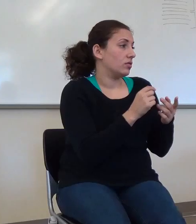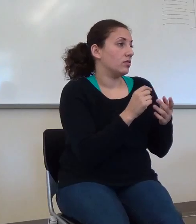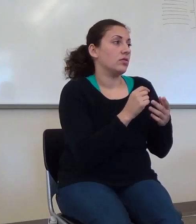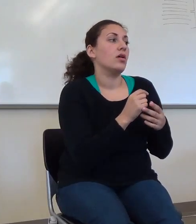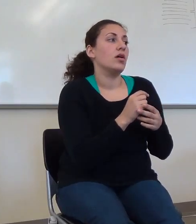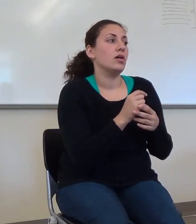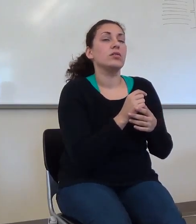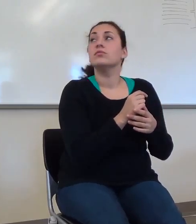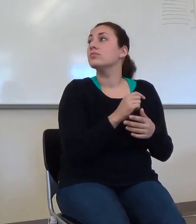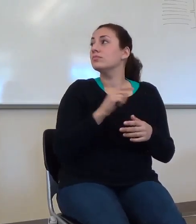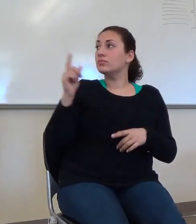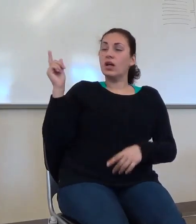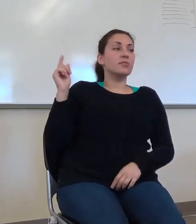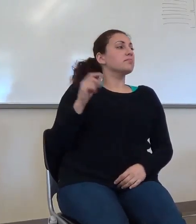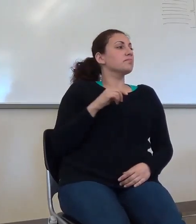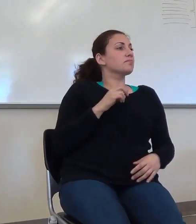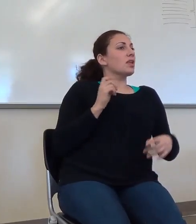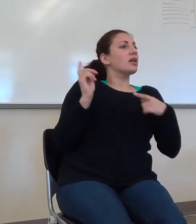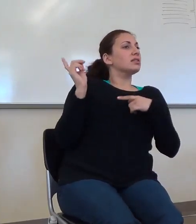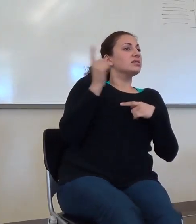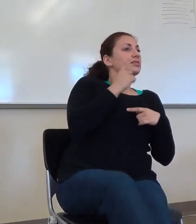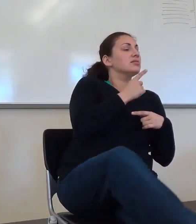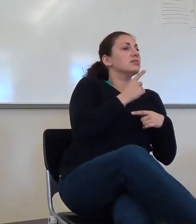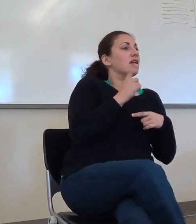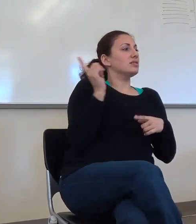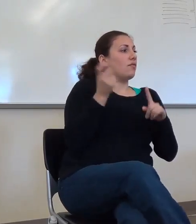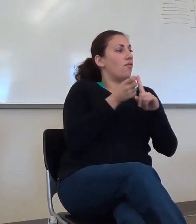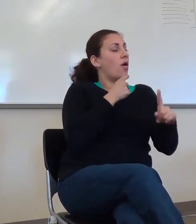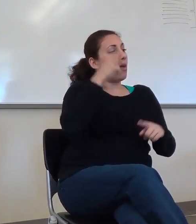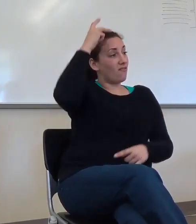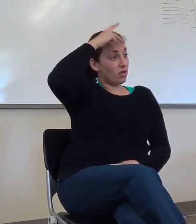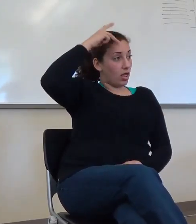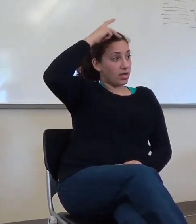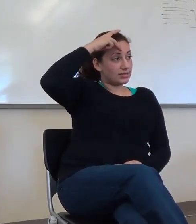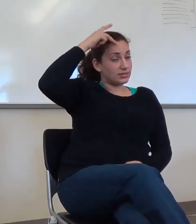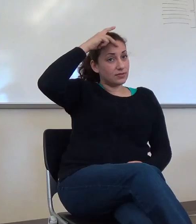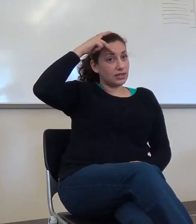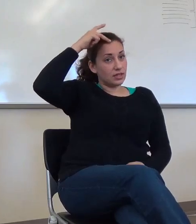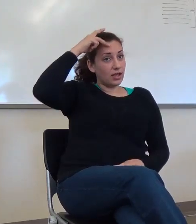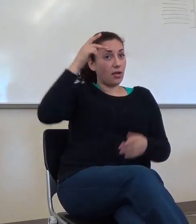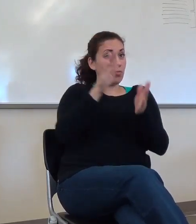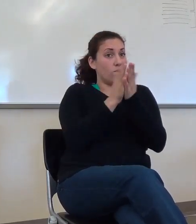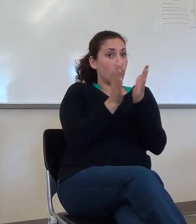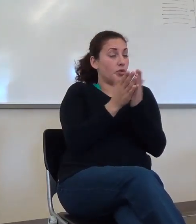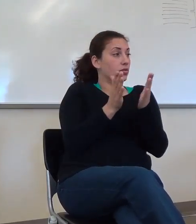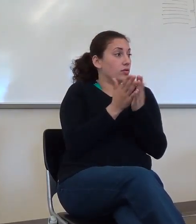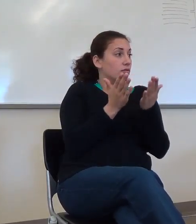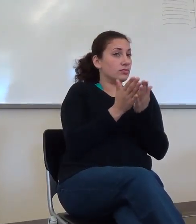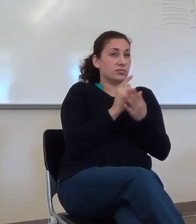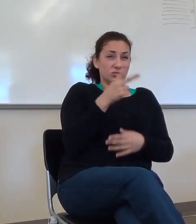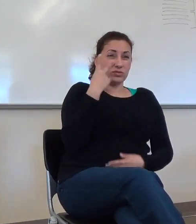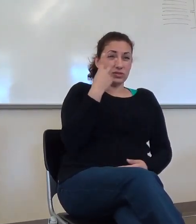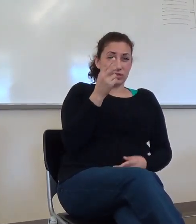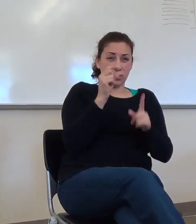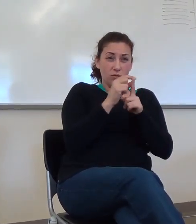philosophy textbook, just off the top of my head. Usually when you see a word like that in italics, what